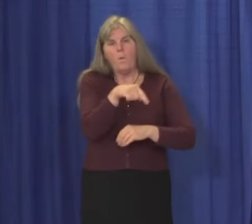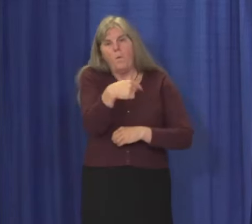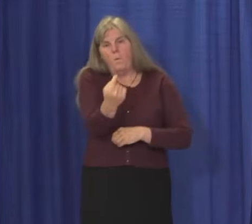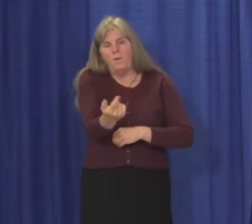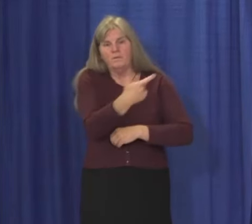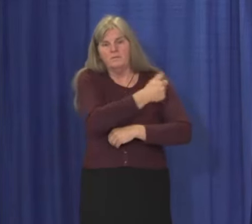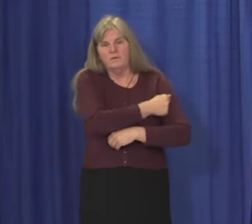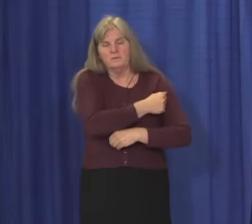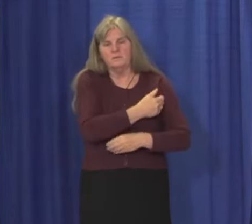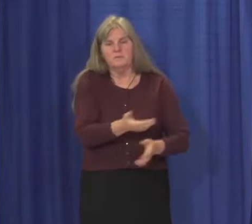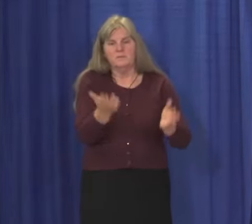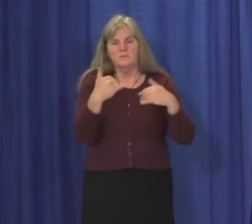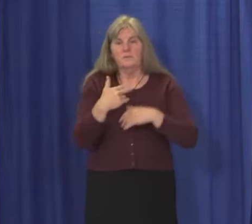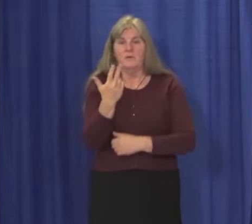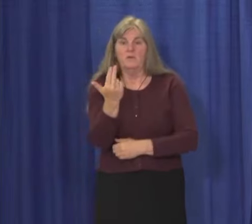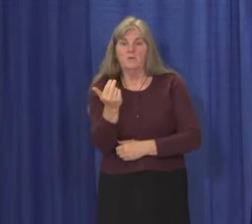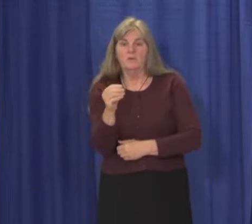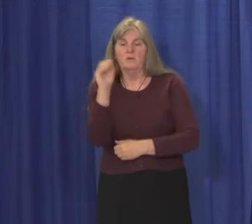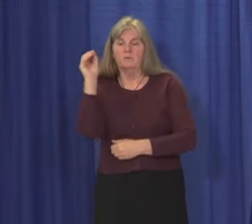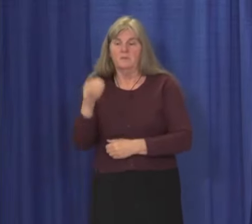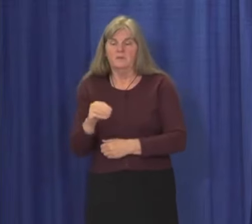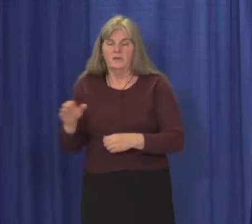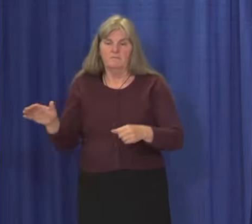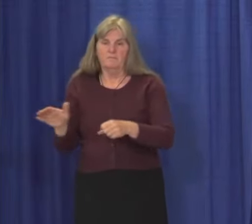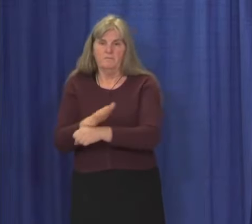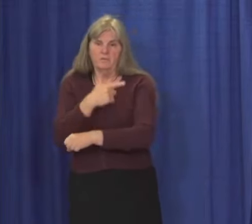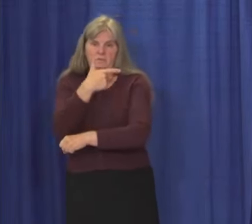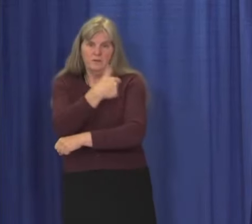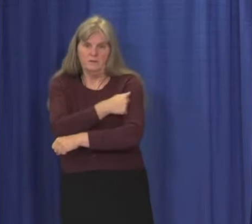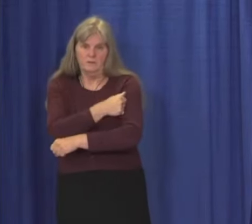vaccinated. 13% fully vaccinated.